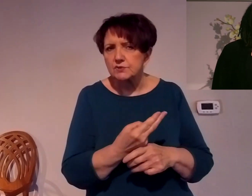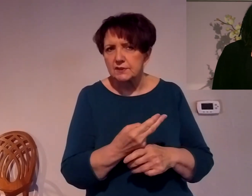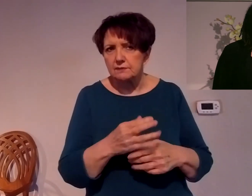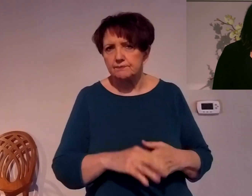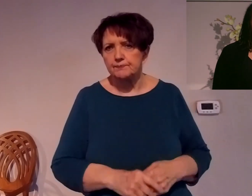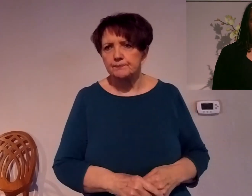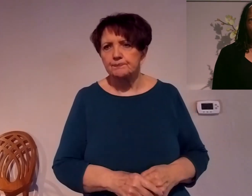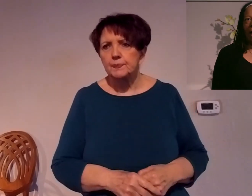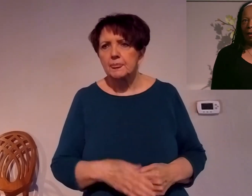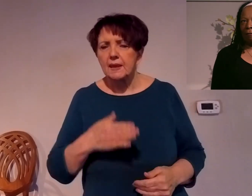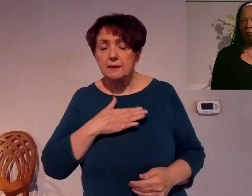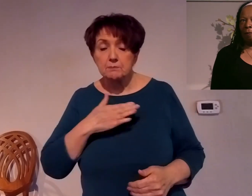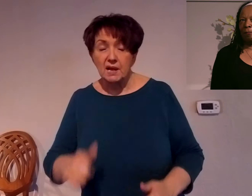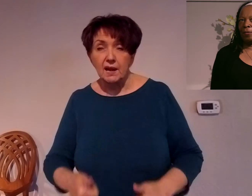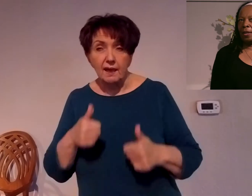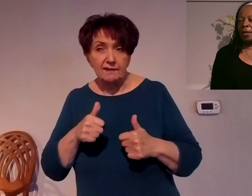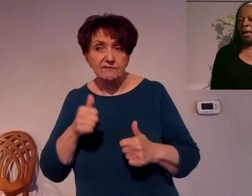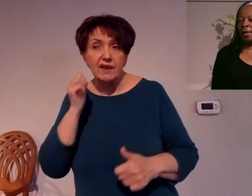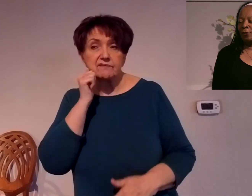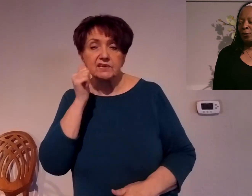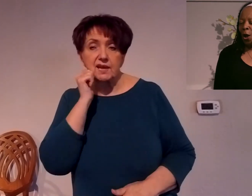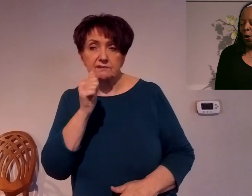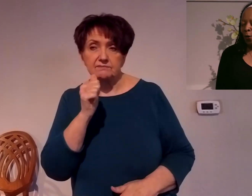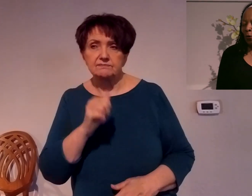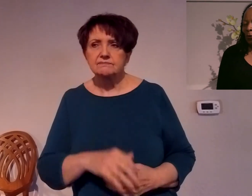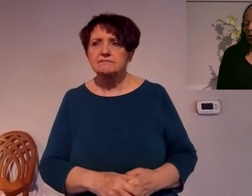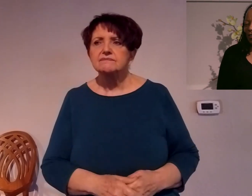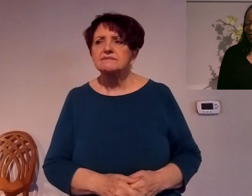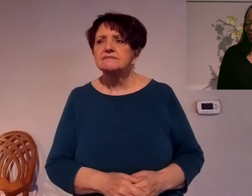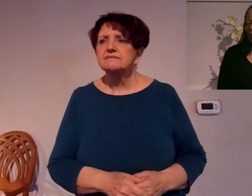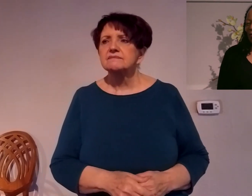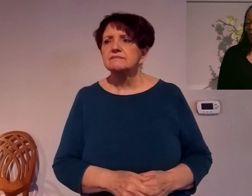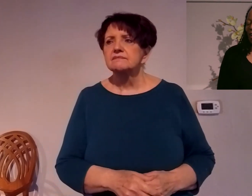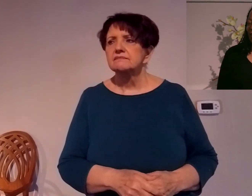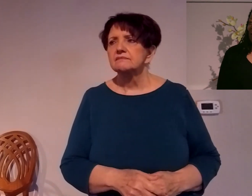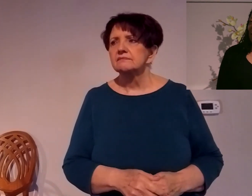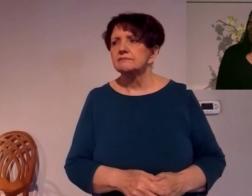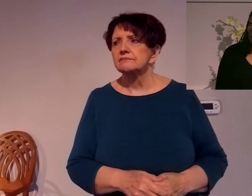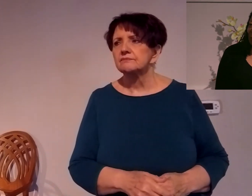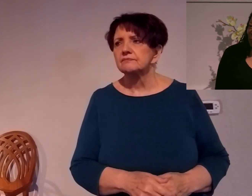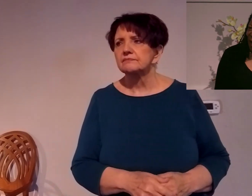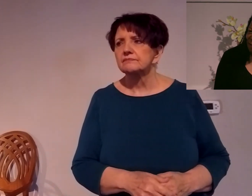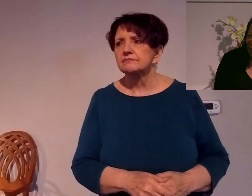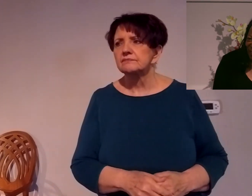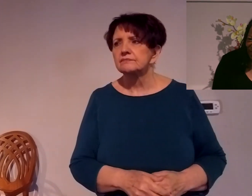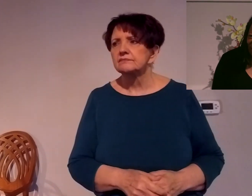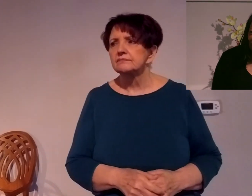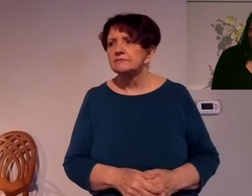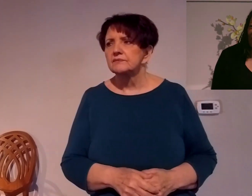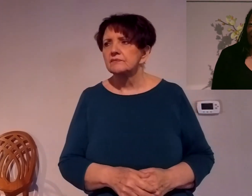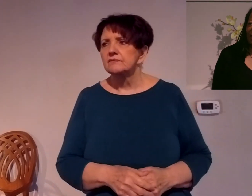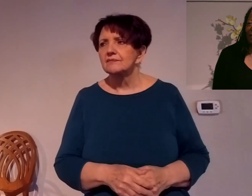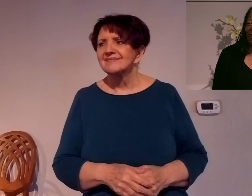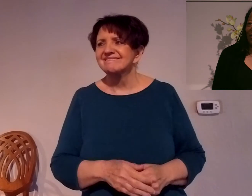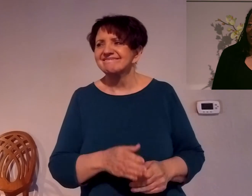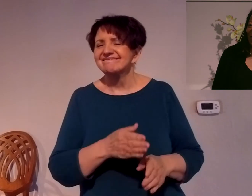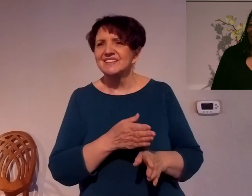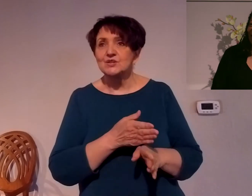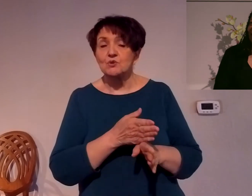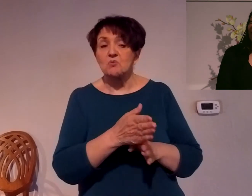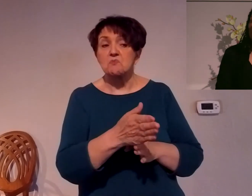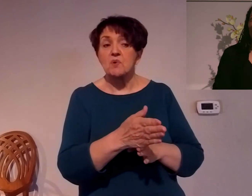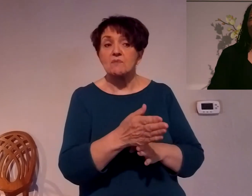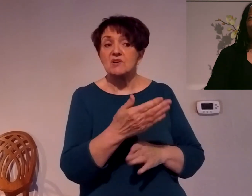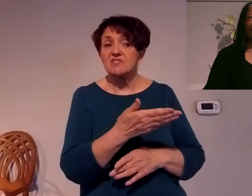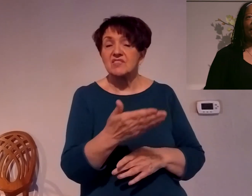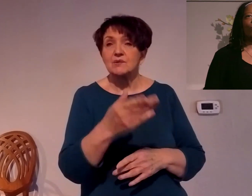in my life? And so one of the primary things we need to do is